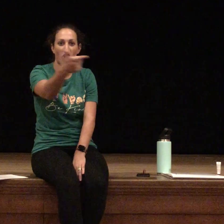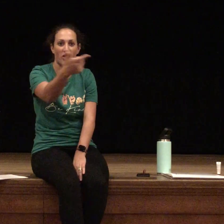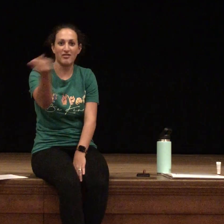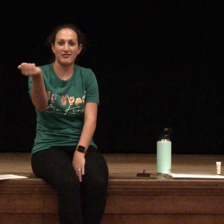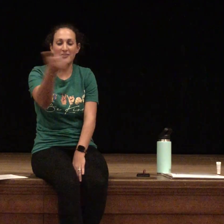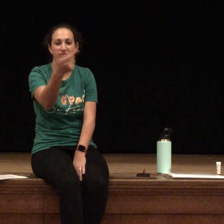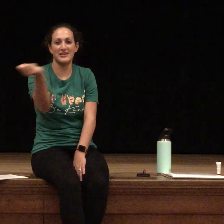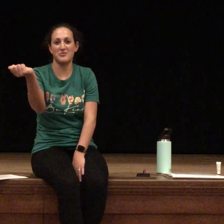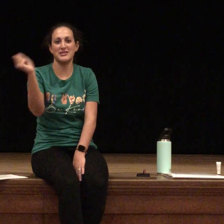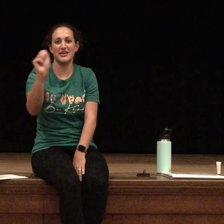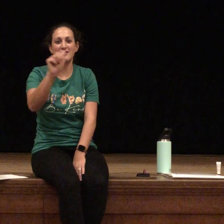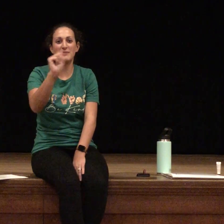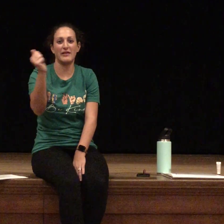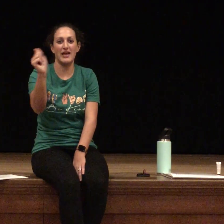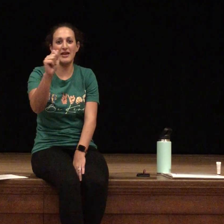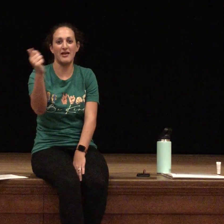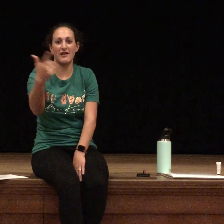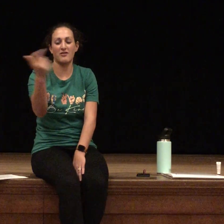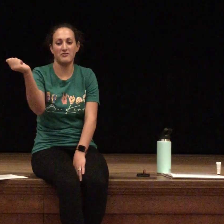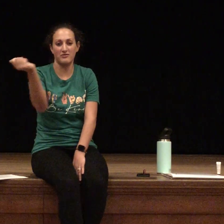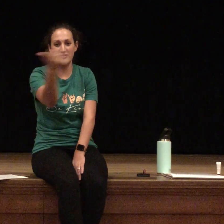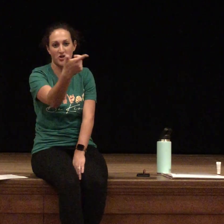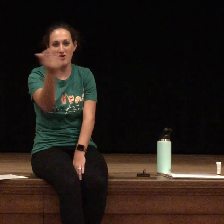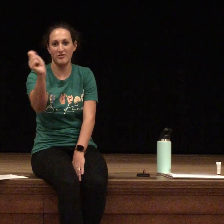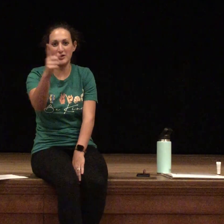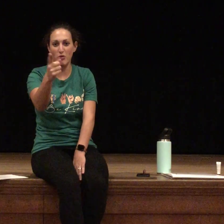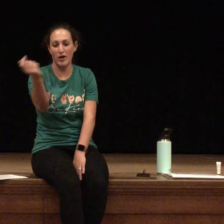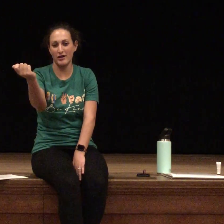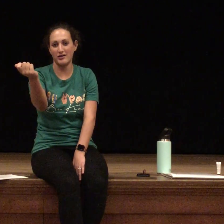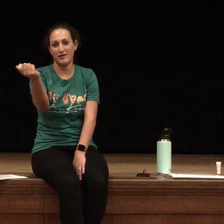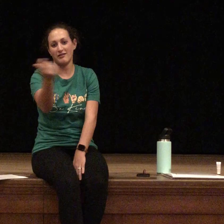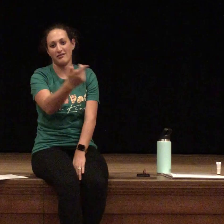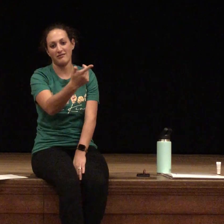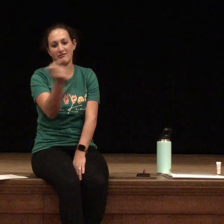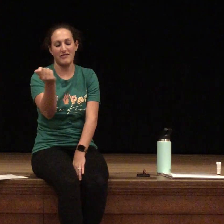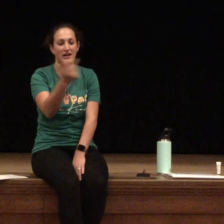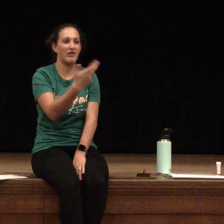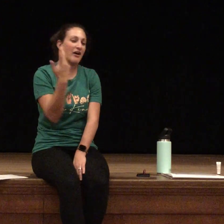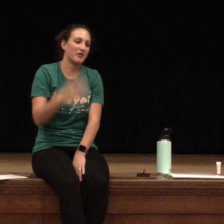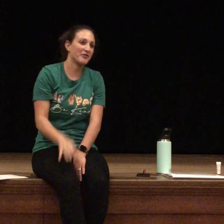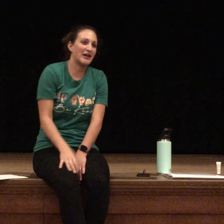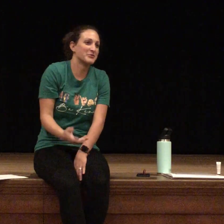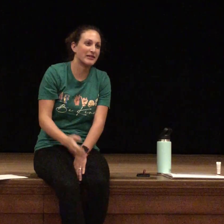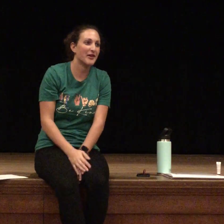y'all. I would say it's almost like in spelling A-L-L, y'all. Like, you point, A-L, I don't know. I just made that up,